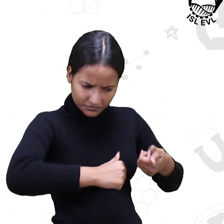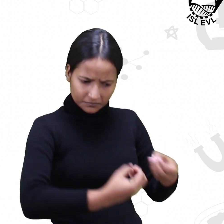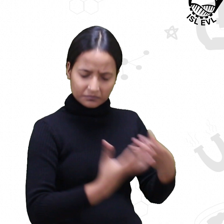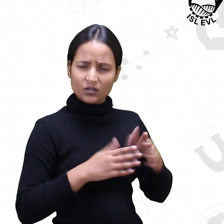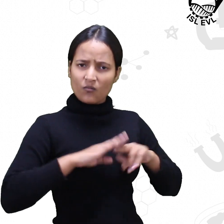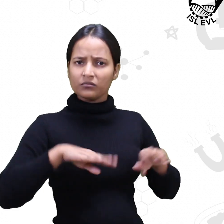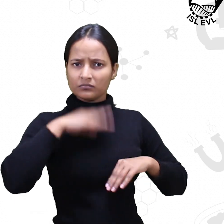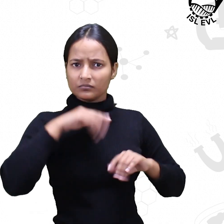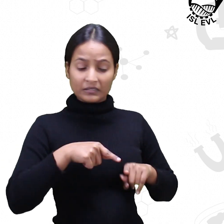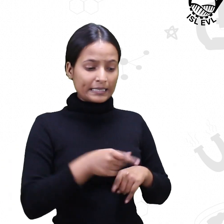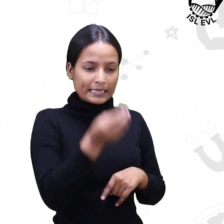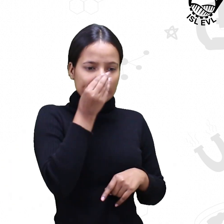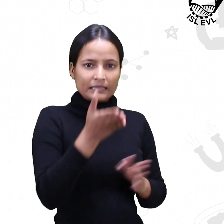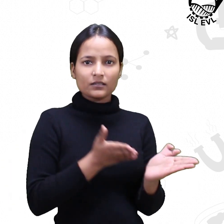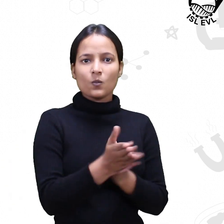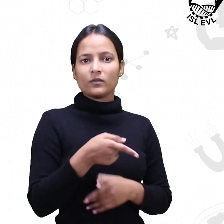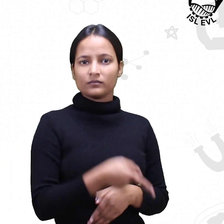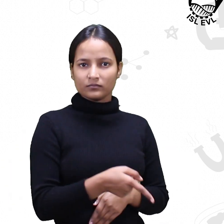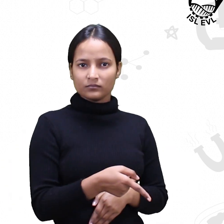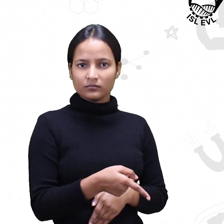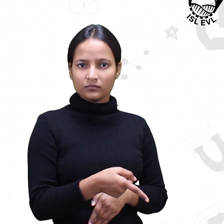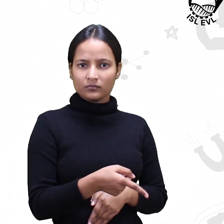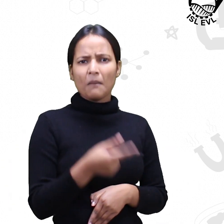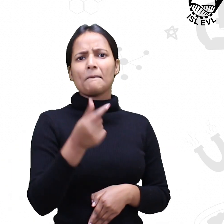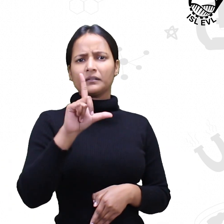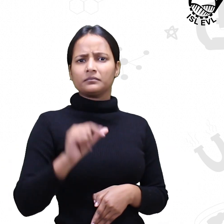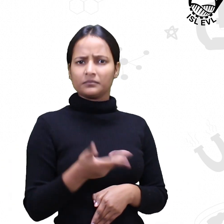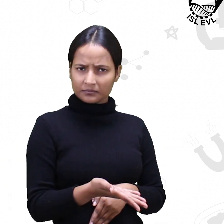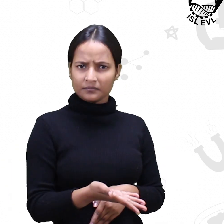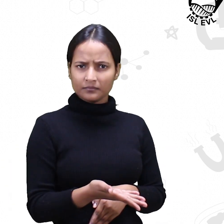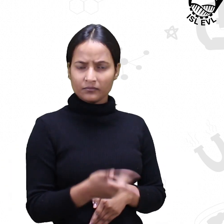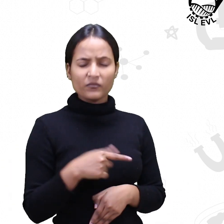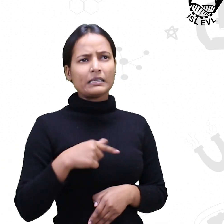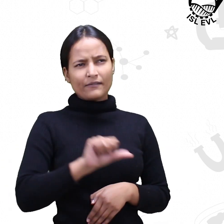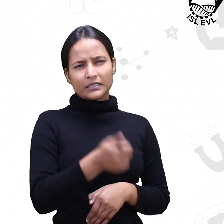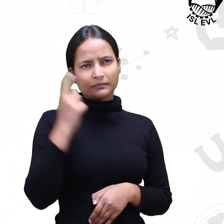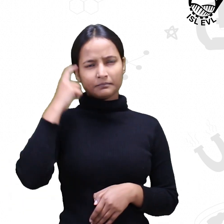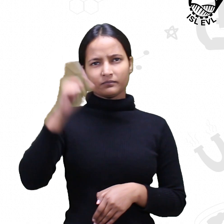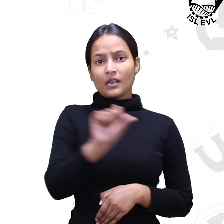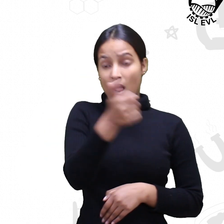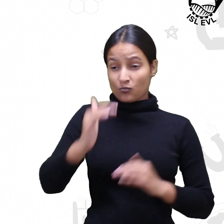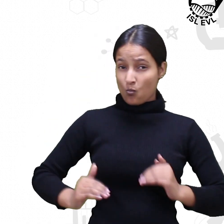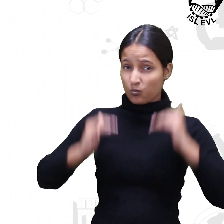provide some good insights and in an accessible and affordable format. The next step is to make larger and complex